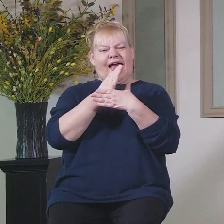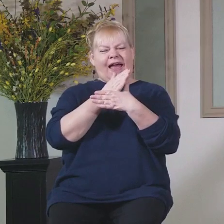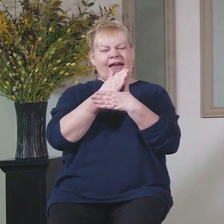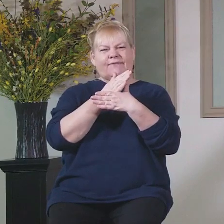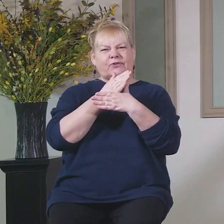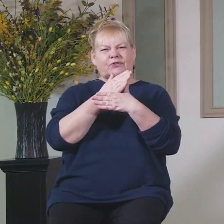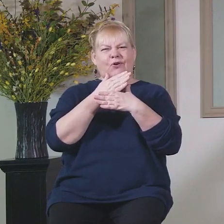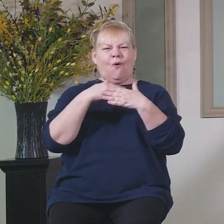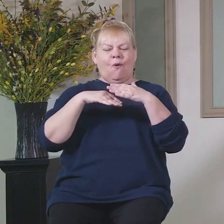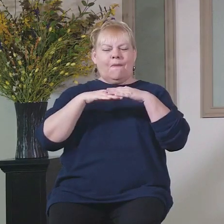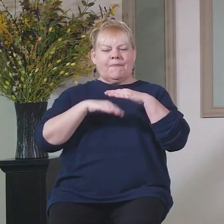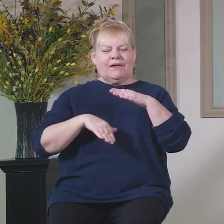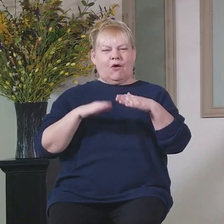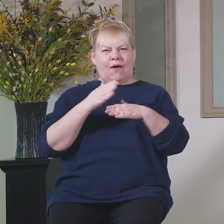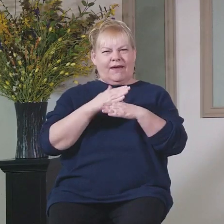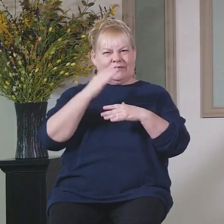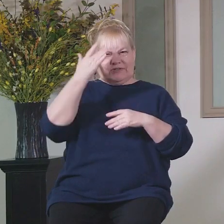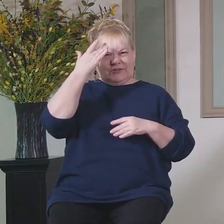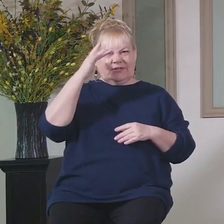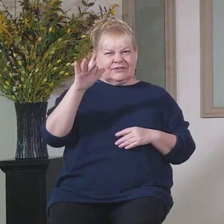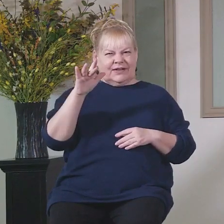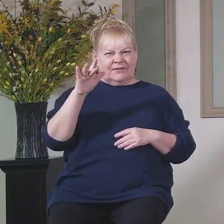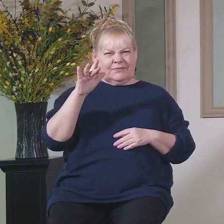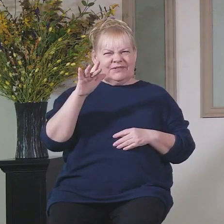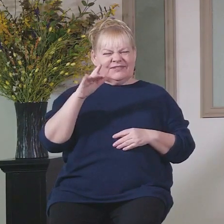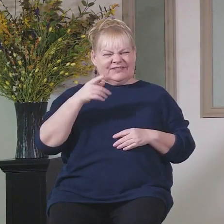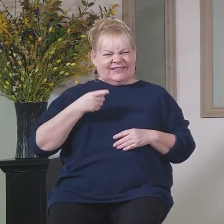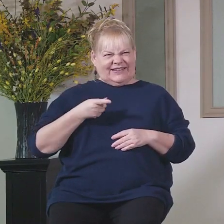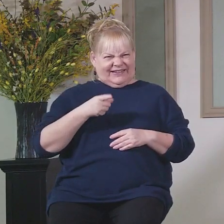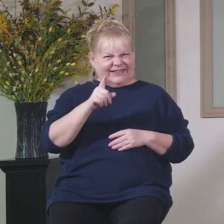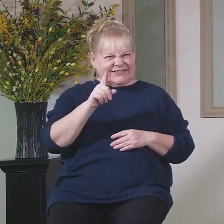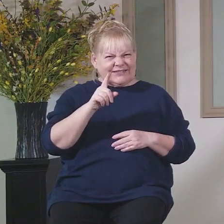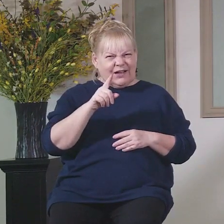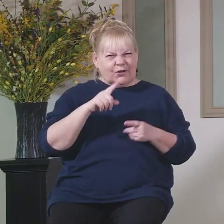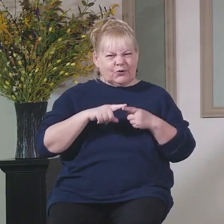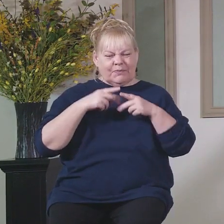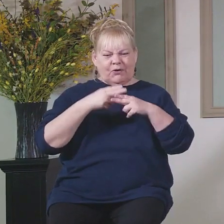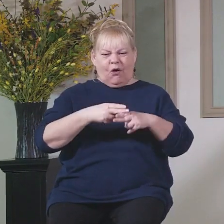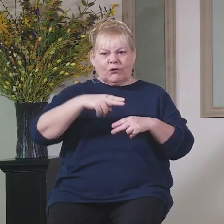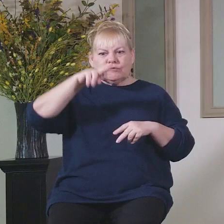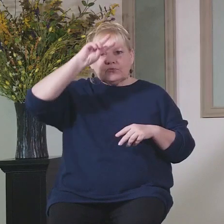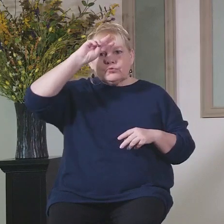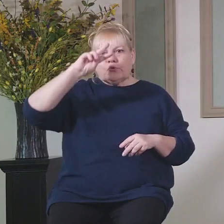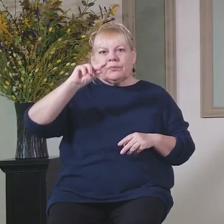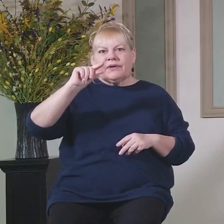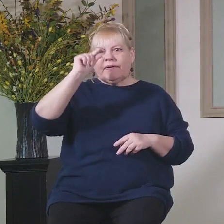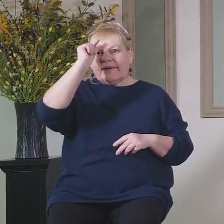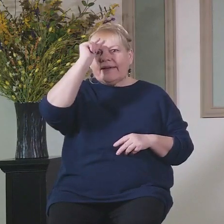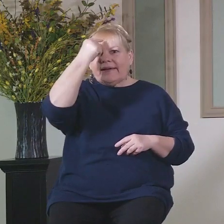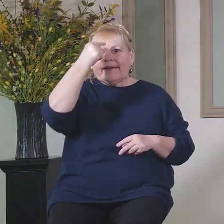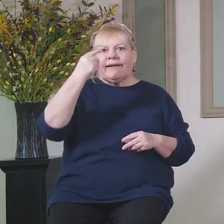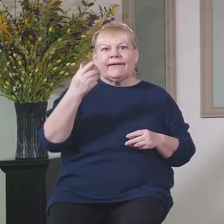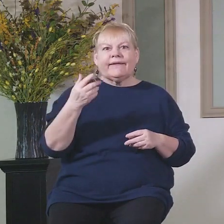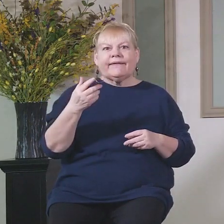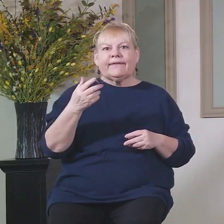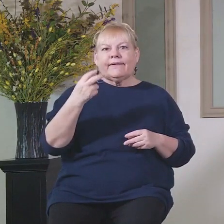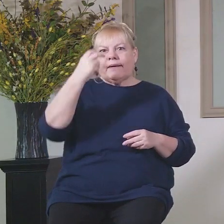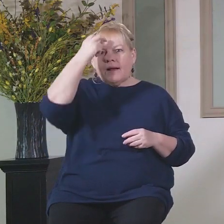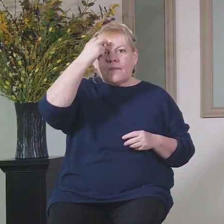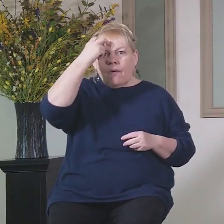or below average intelligence. It's a great insult to be called stupid, idiot,